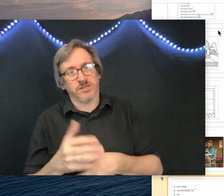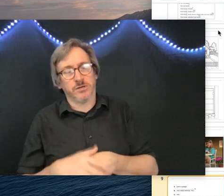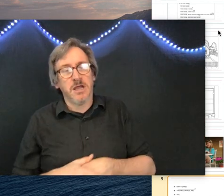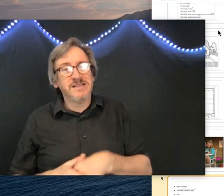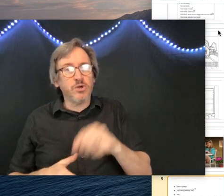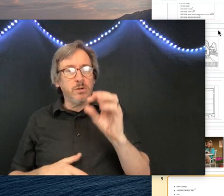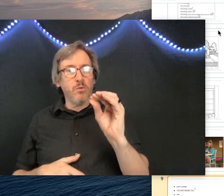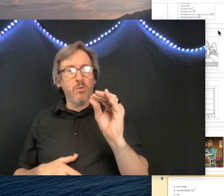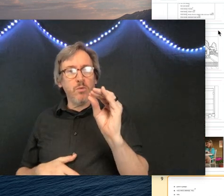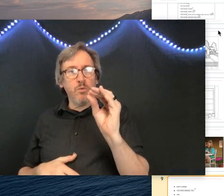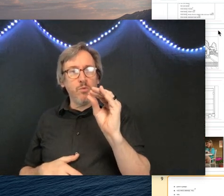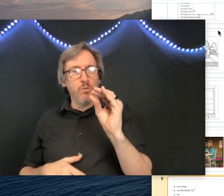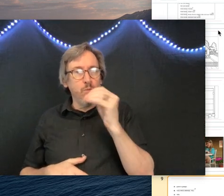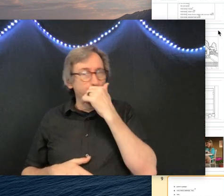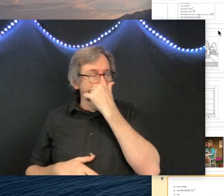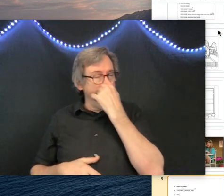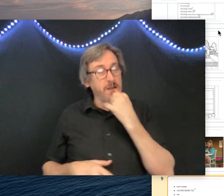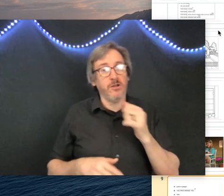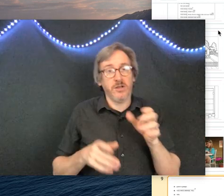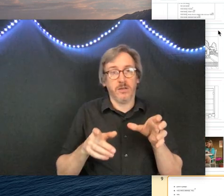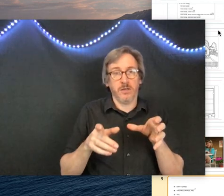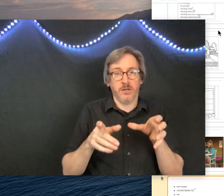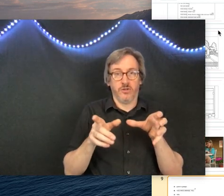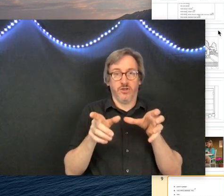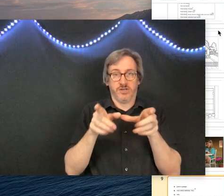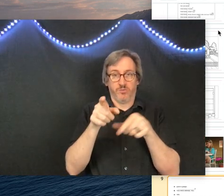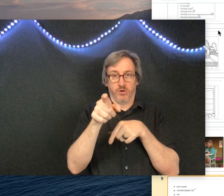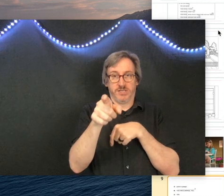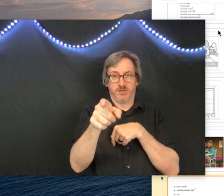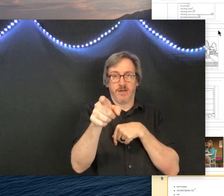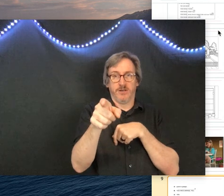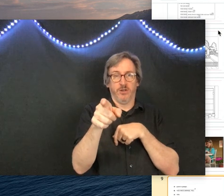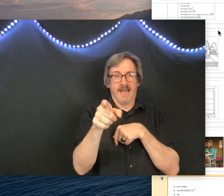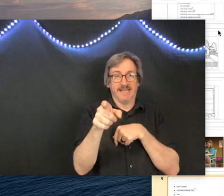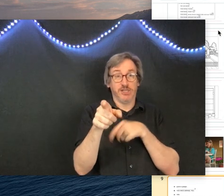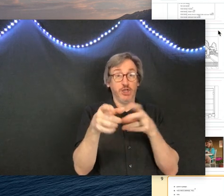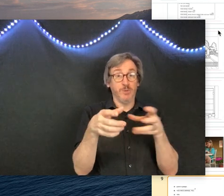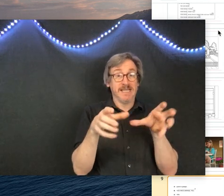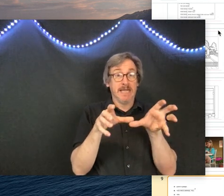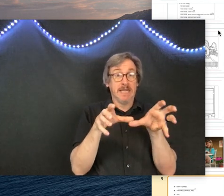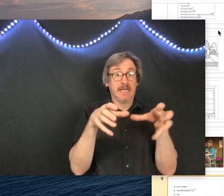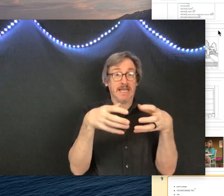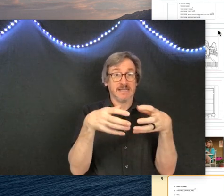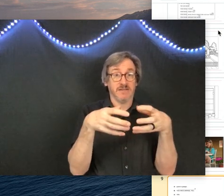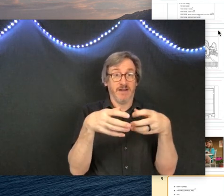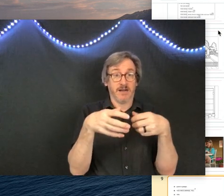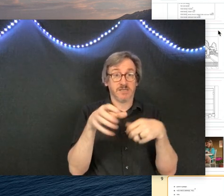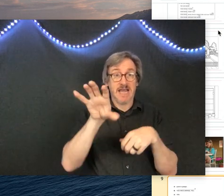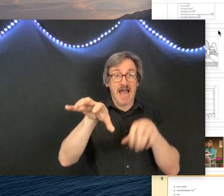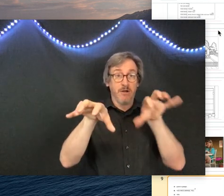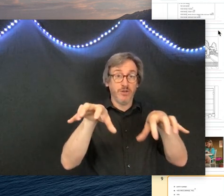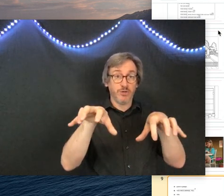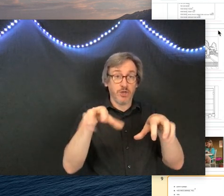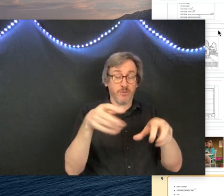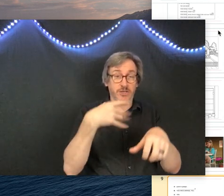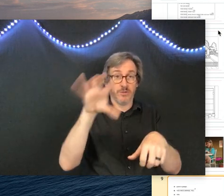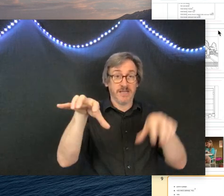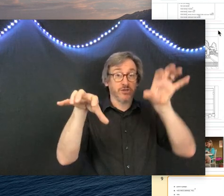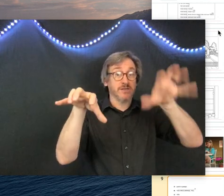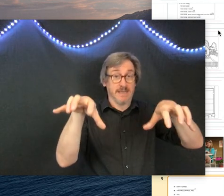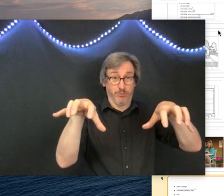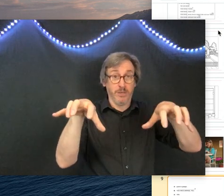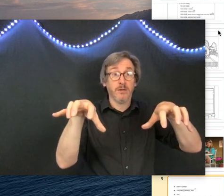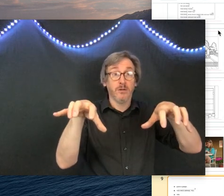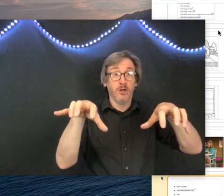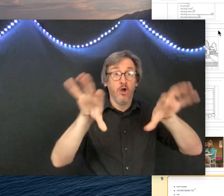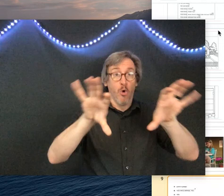then answer. So what we're starting to look at is using classifiers. How do you show that two things